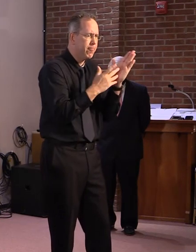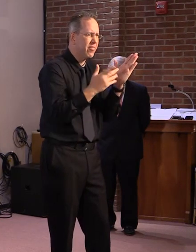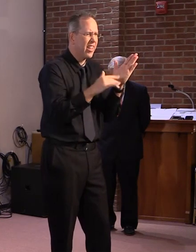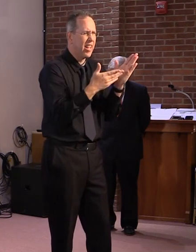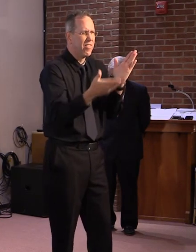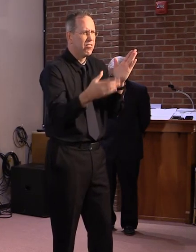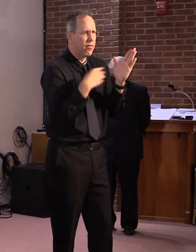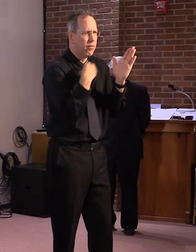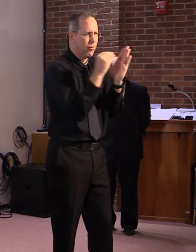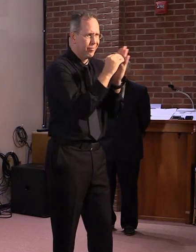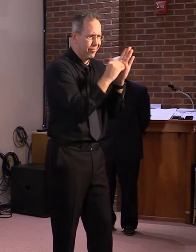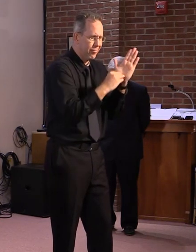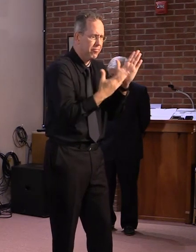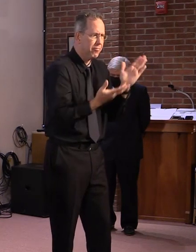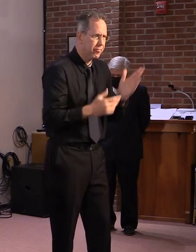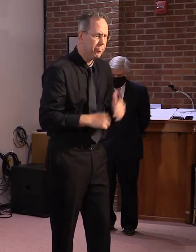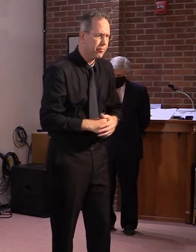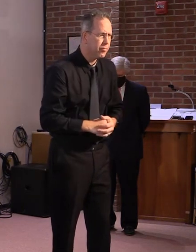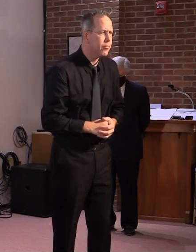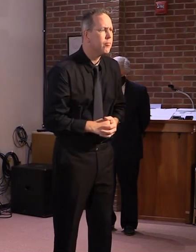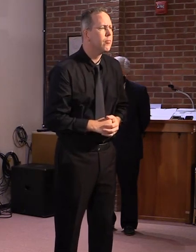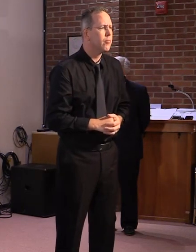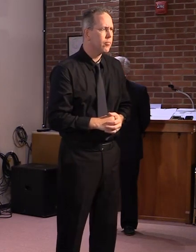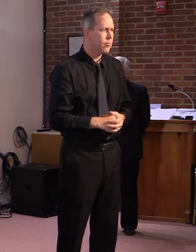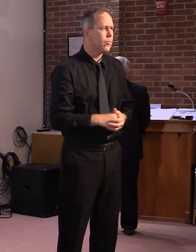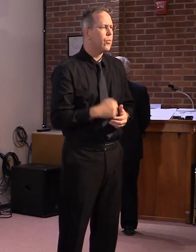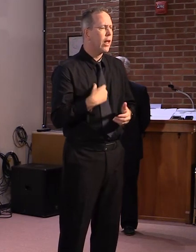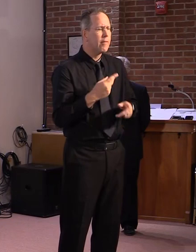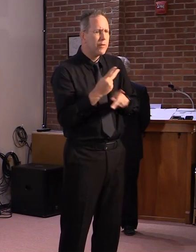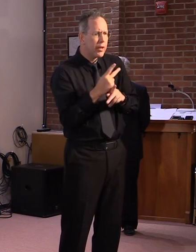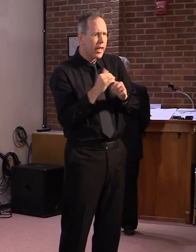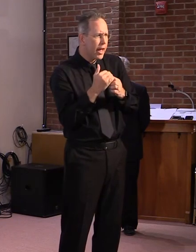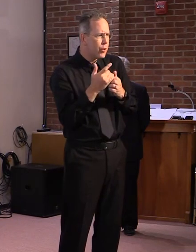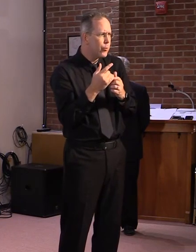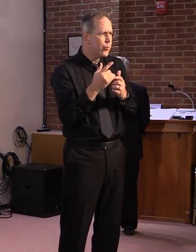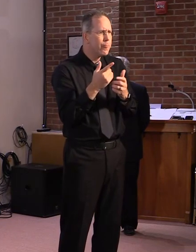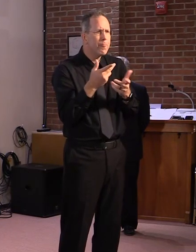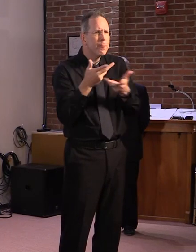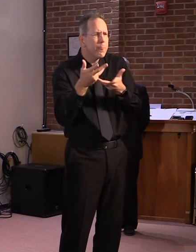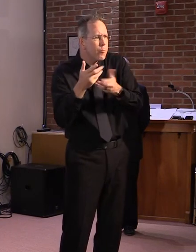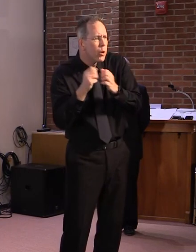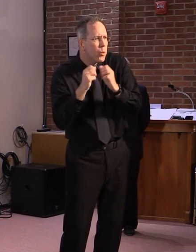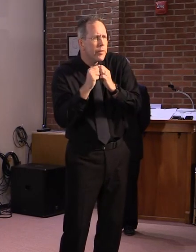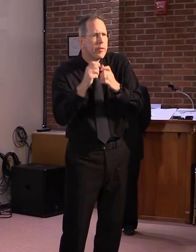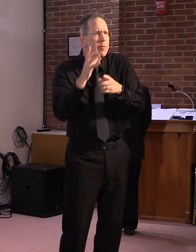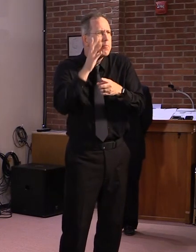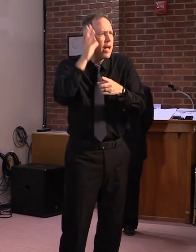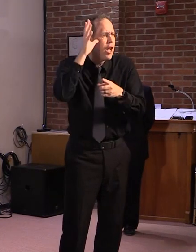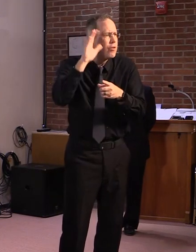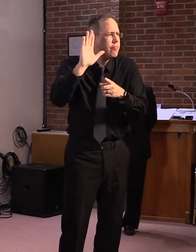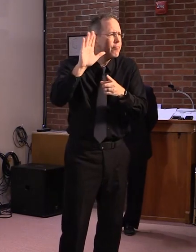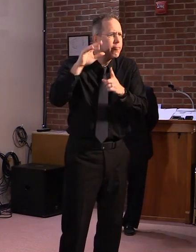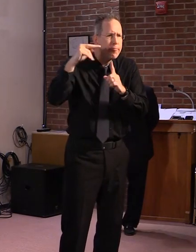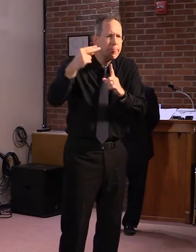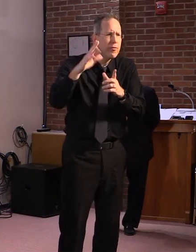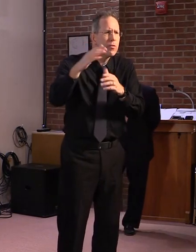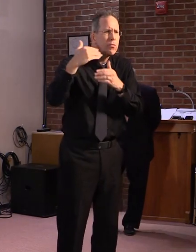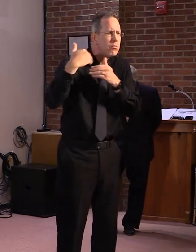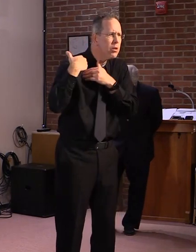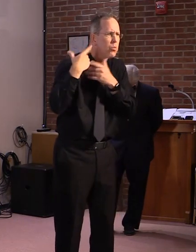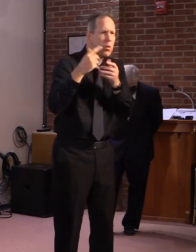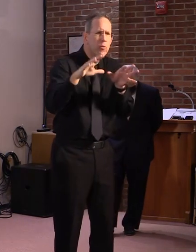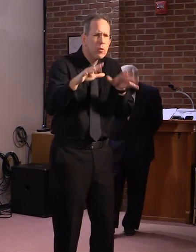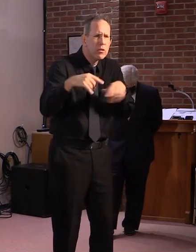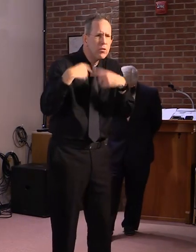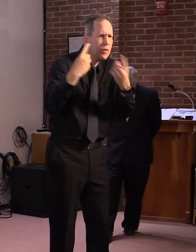better process to get parent input in particular. But I think, you know, for now, I'm very pleased with the level of participation by